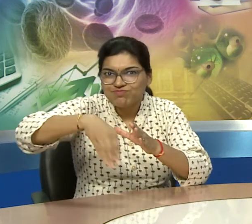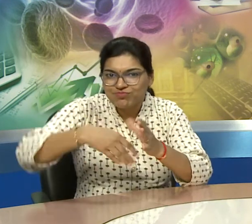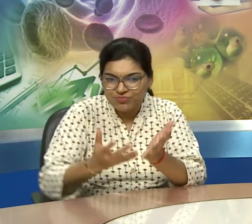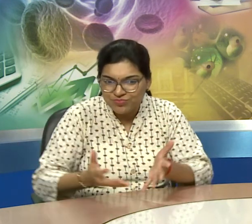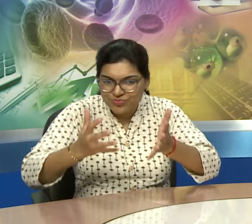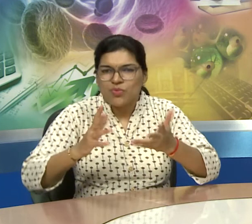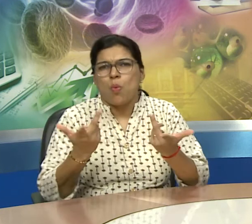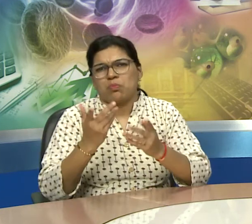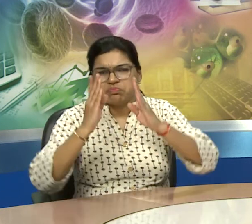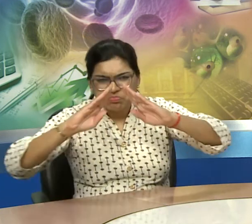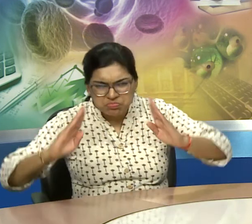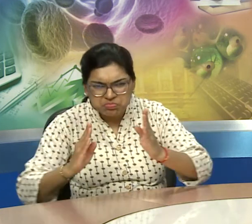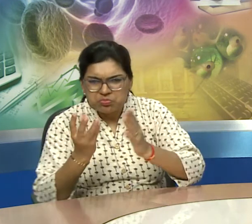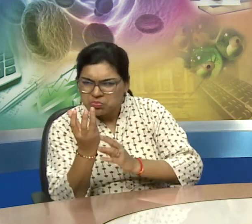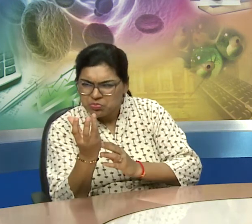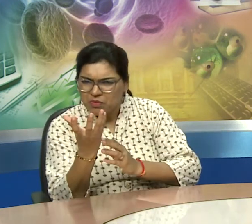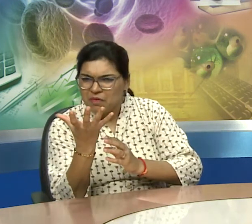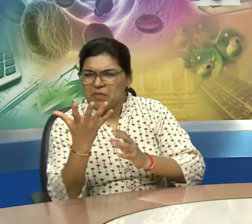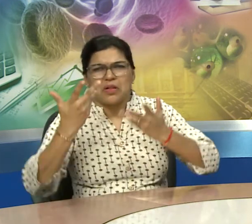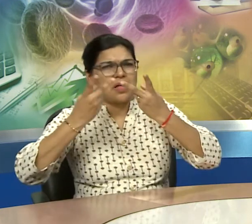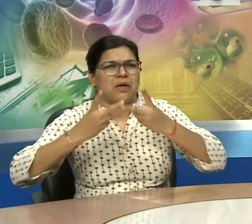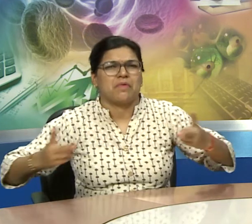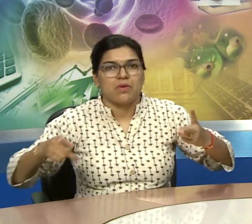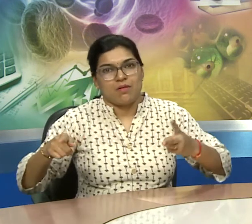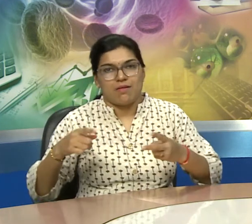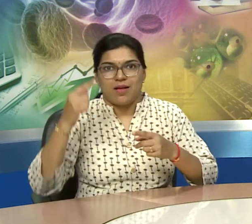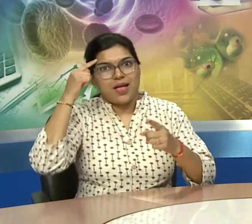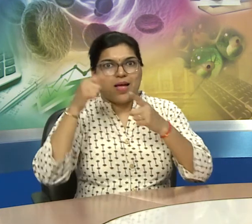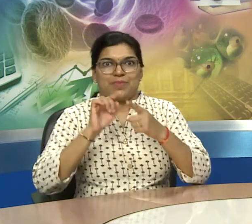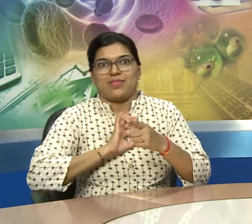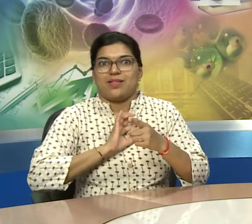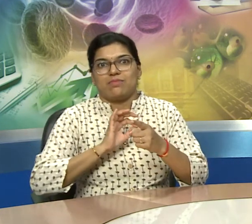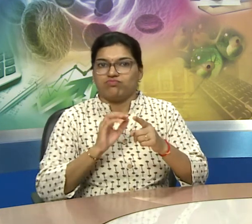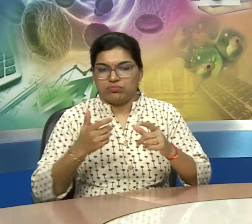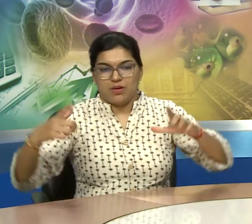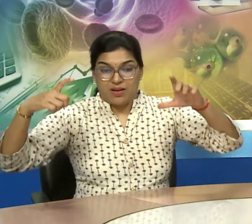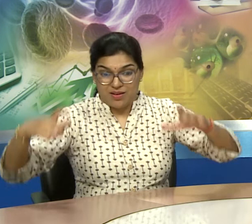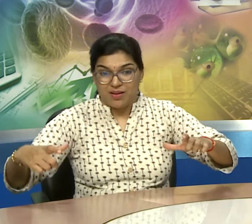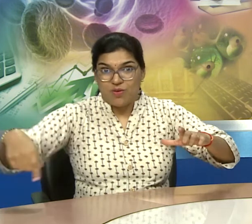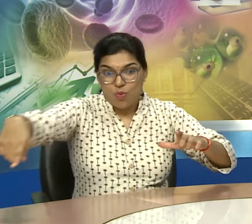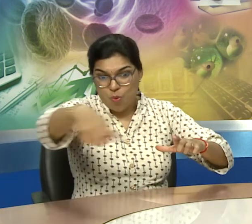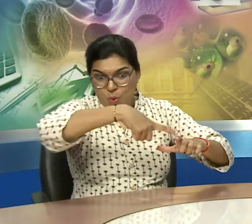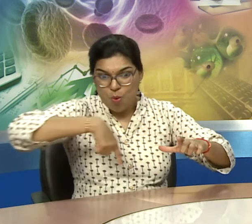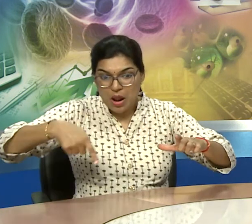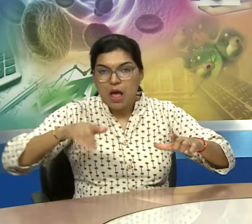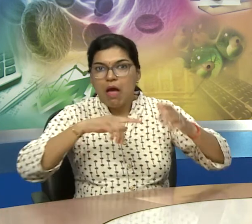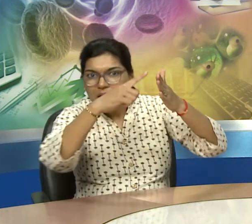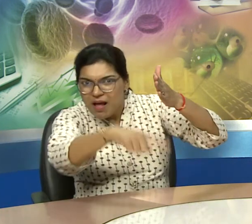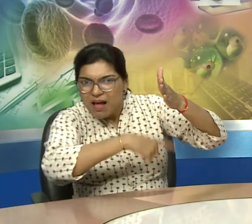such as by the potters. They used to mold earthen and terracotta pots. You can see the image on screen as well.